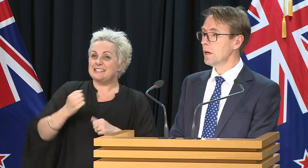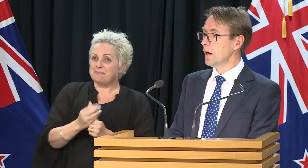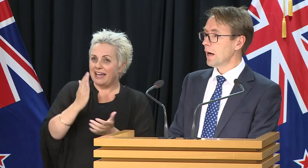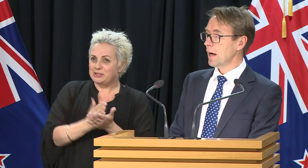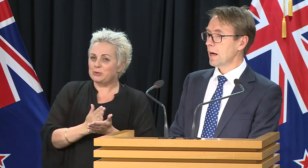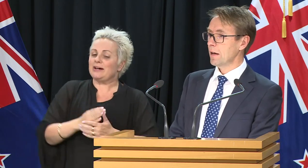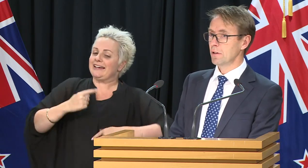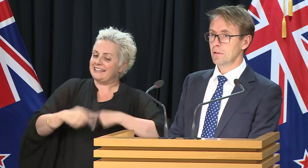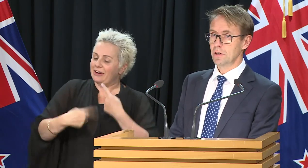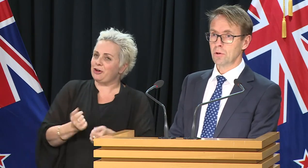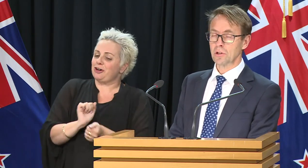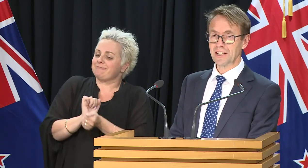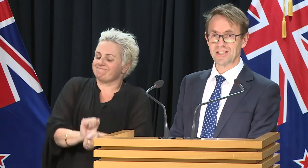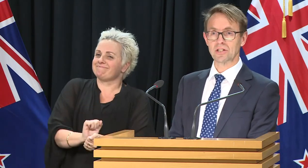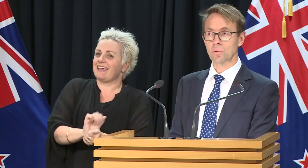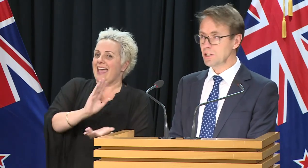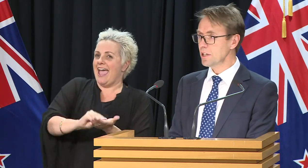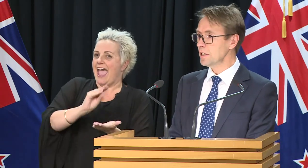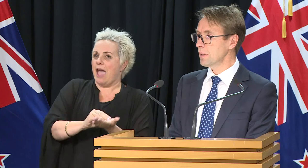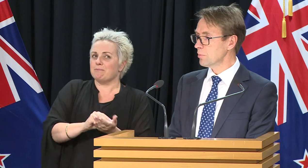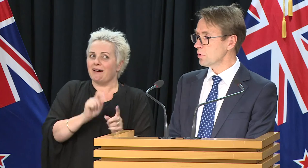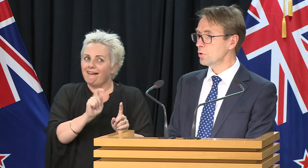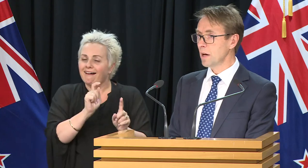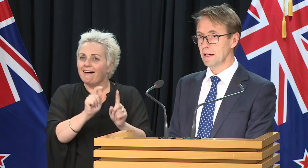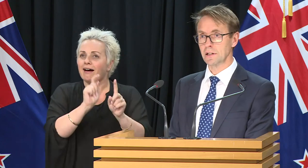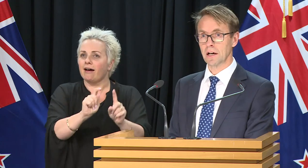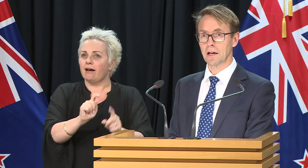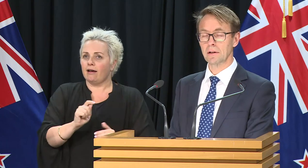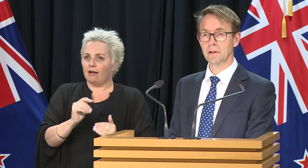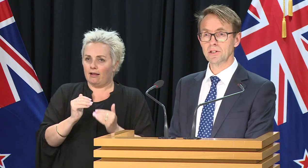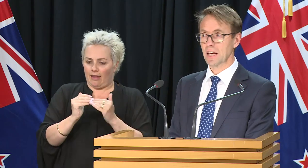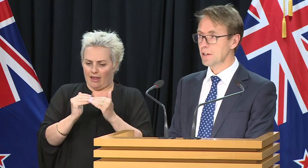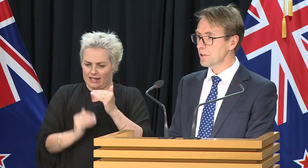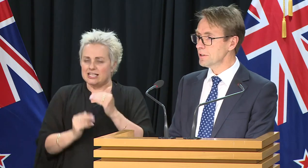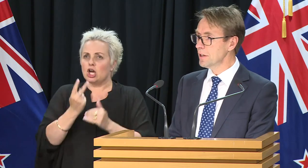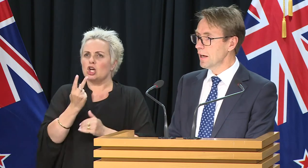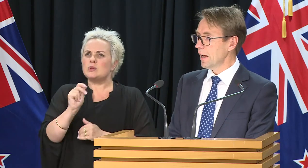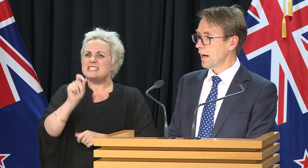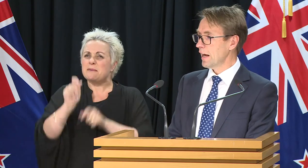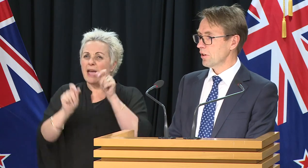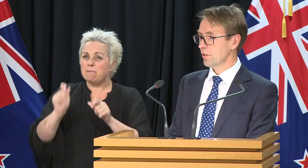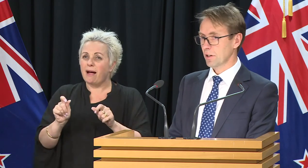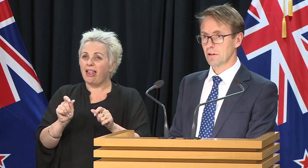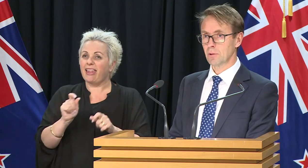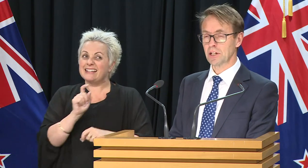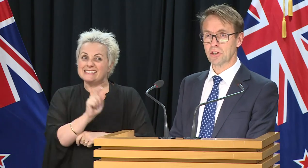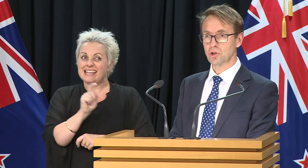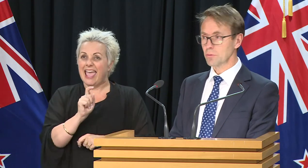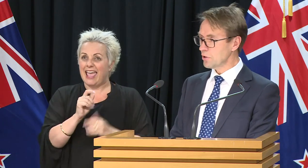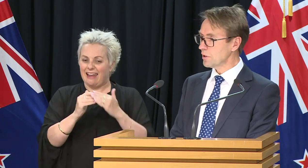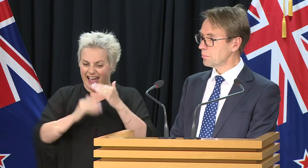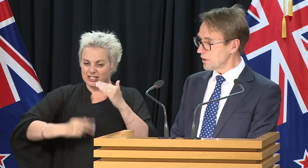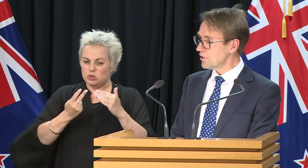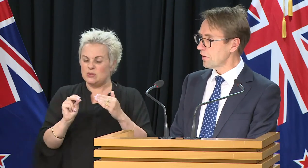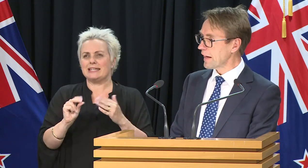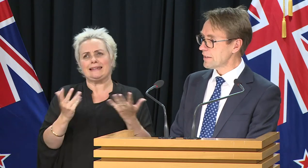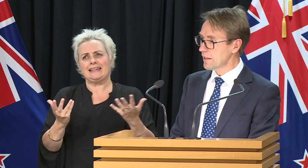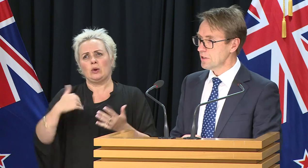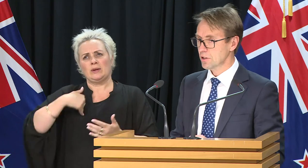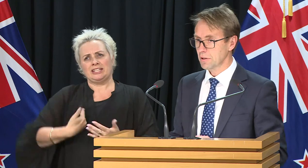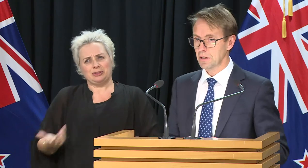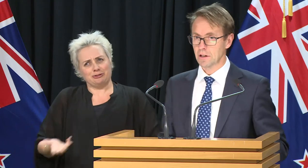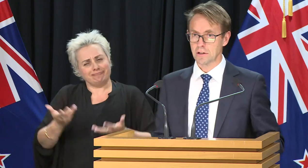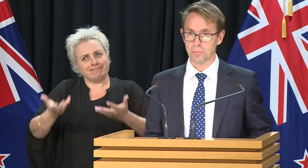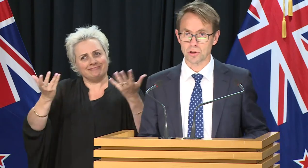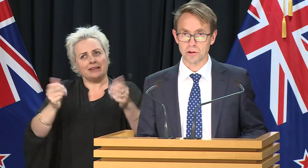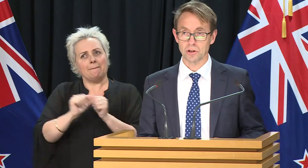app. There were less than 20 people who had scanned in, and I think we can and should be doing better than that.